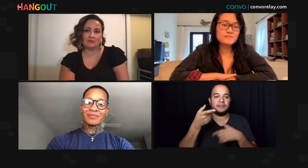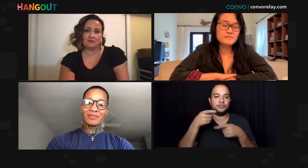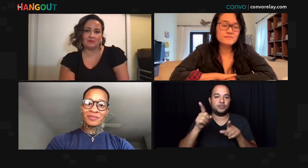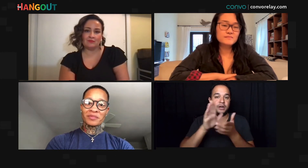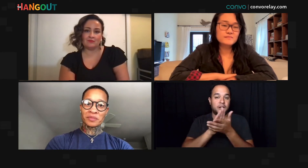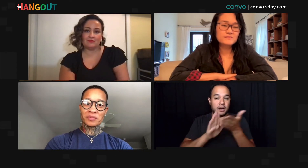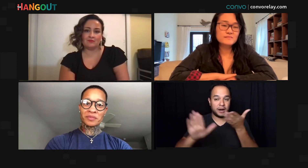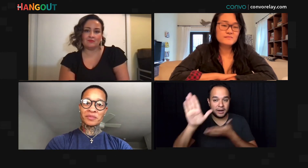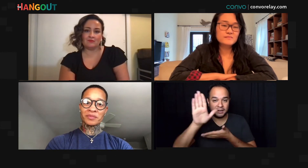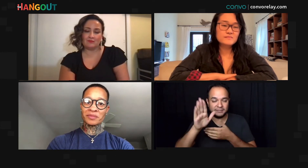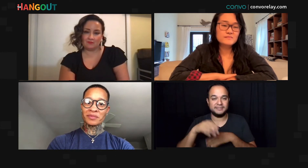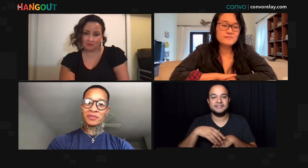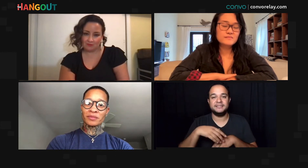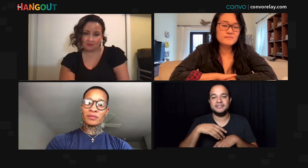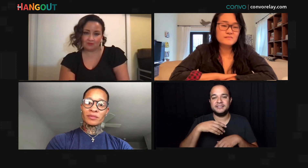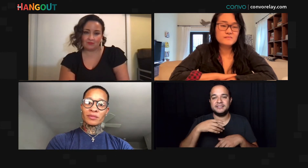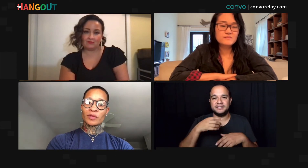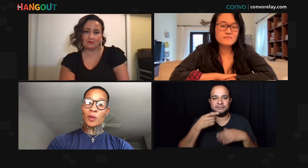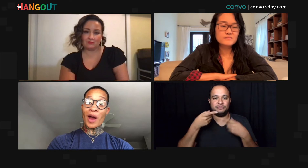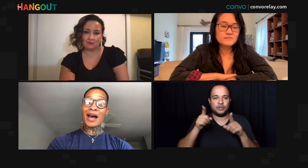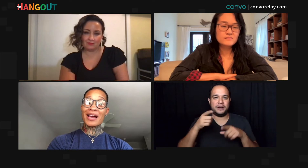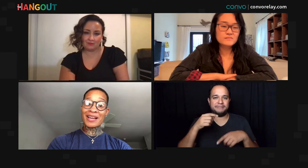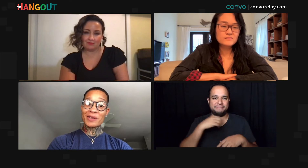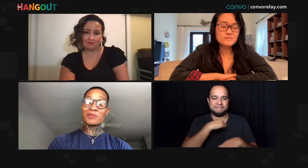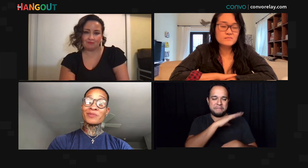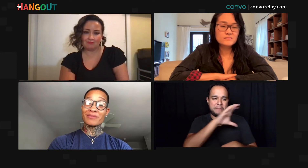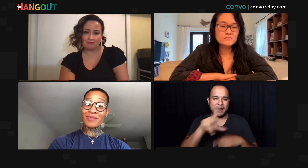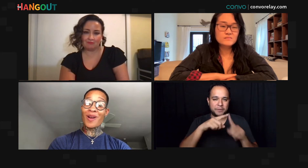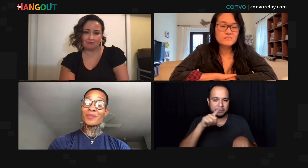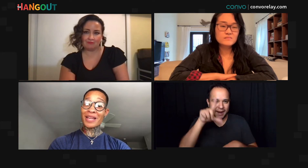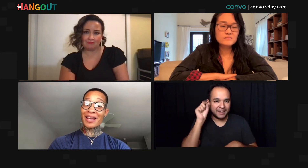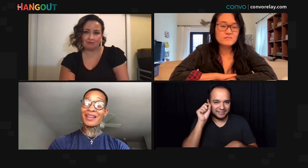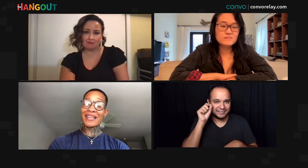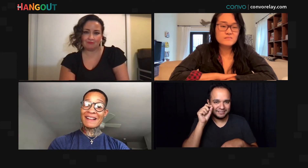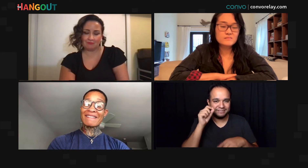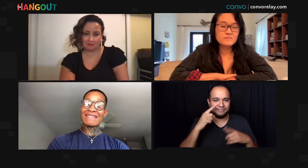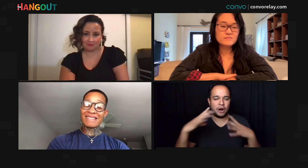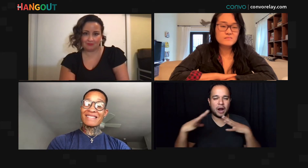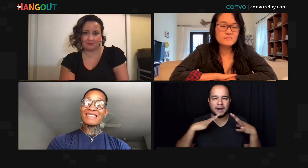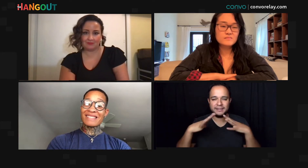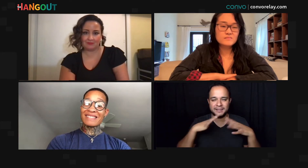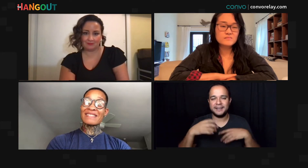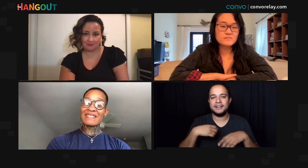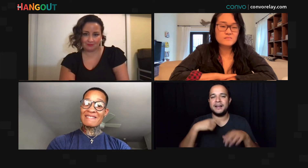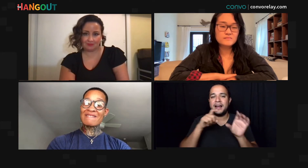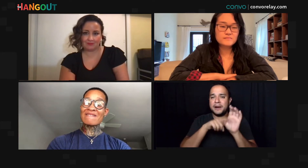later, I came out during college when I came back from Gallaudet